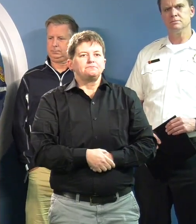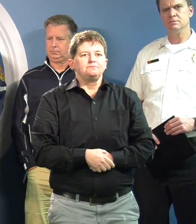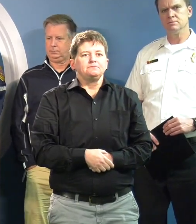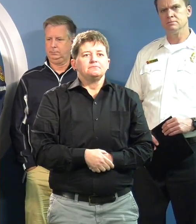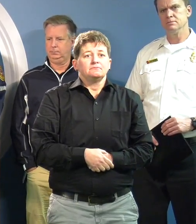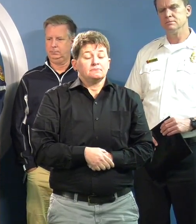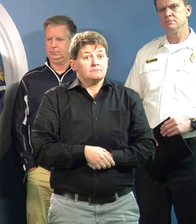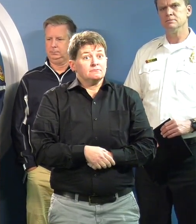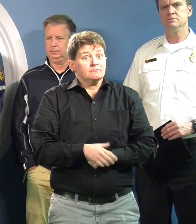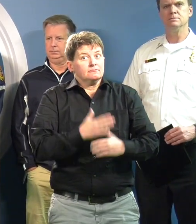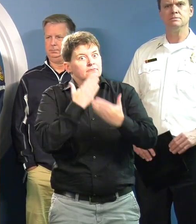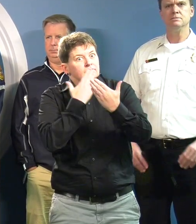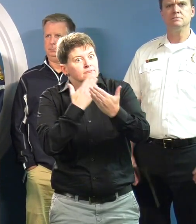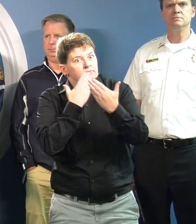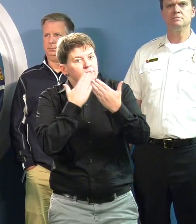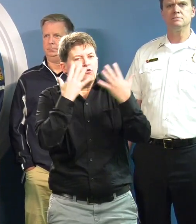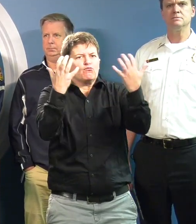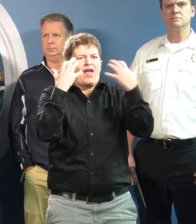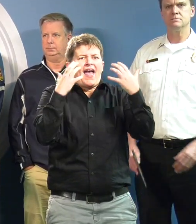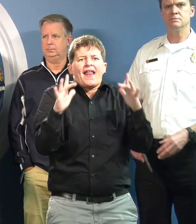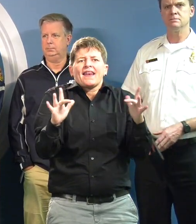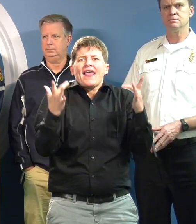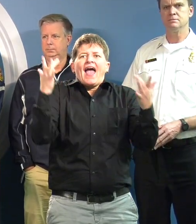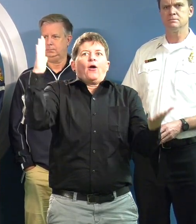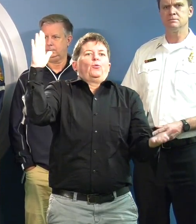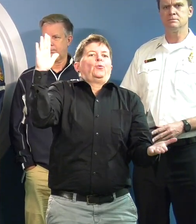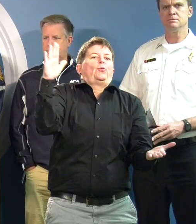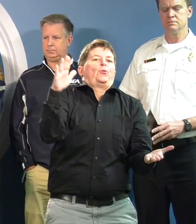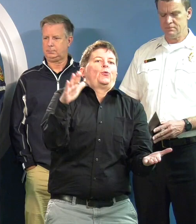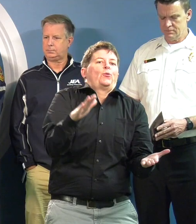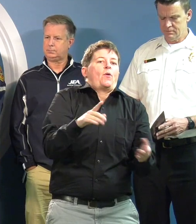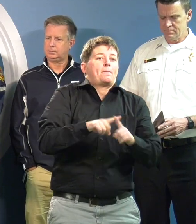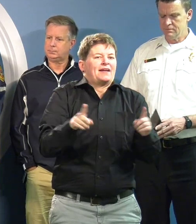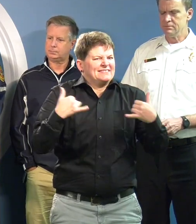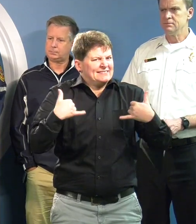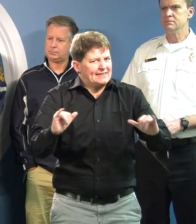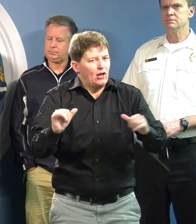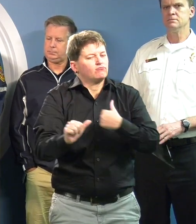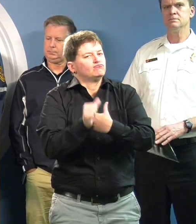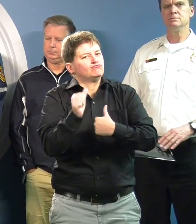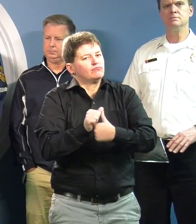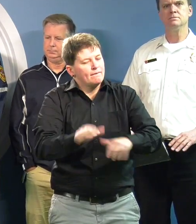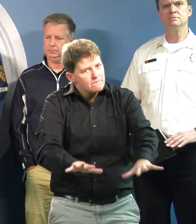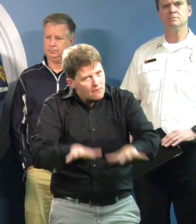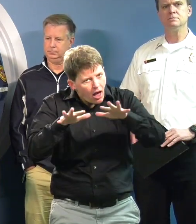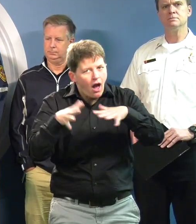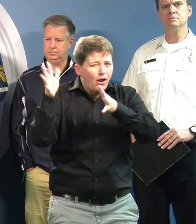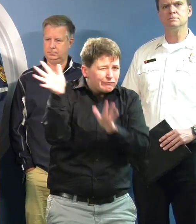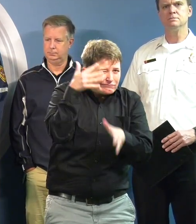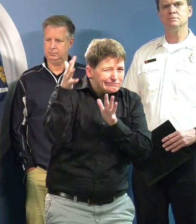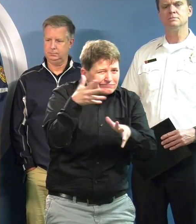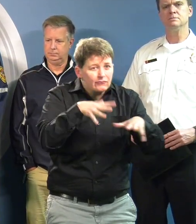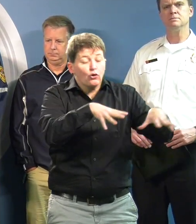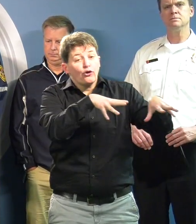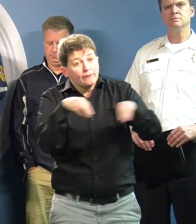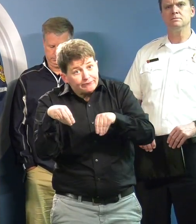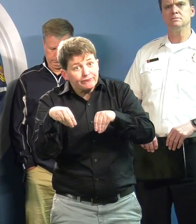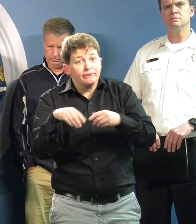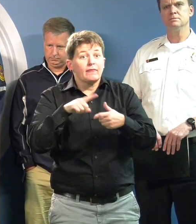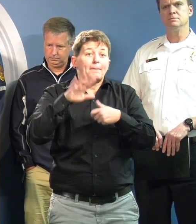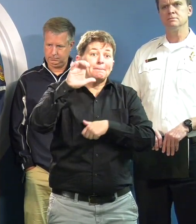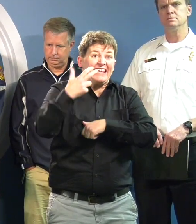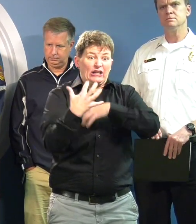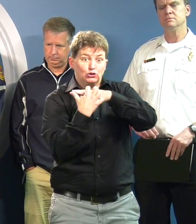much lighter than expected, there's still a chance for flooding, strong winds, power outages, beach erosion, and